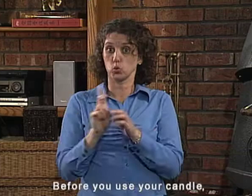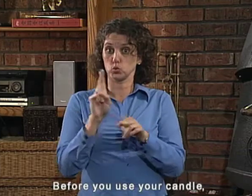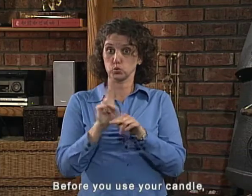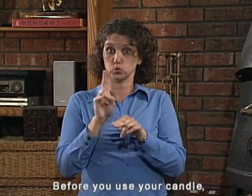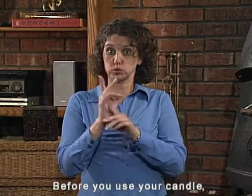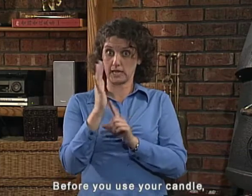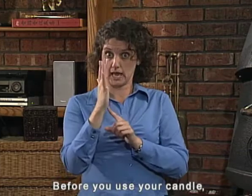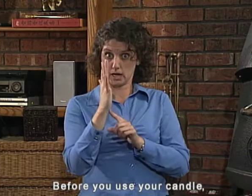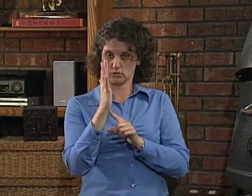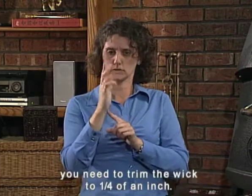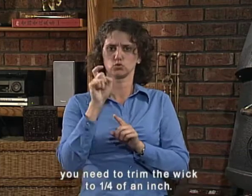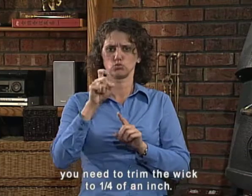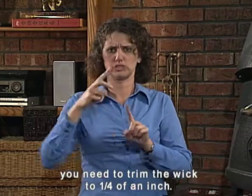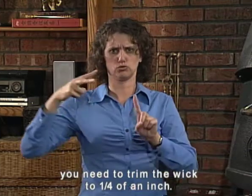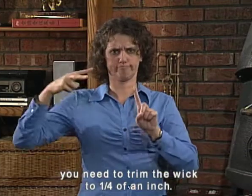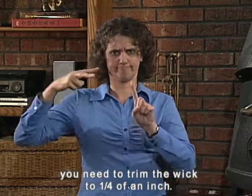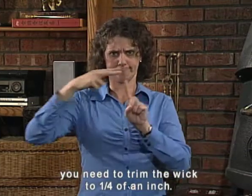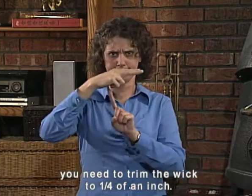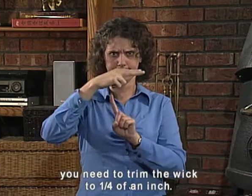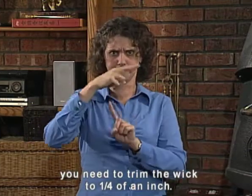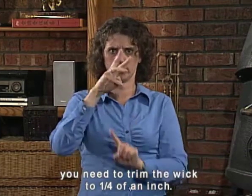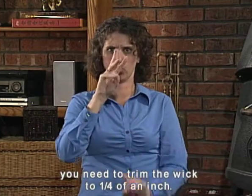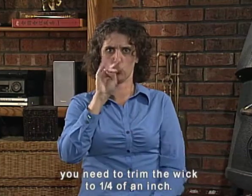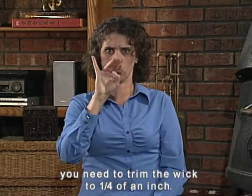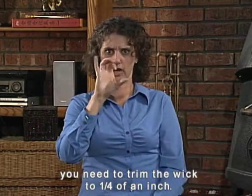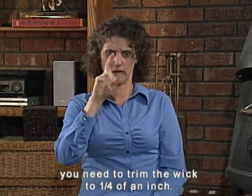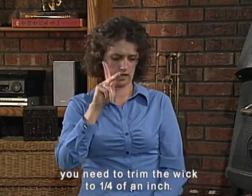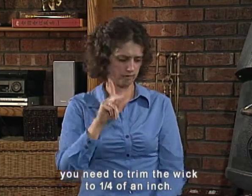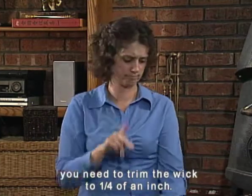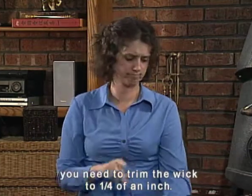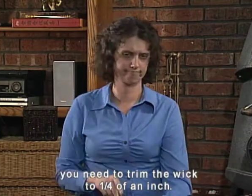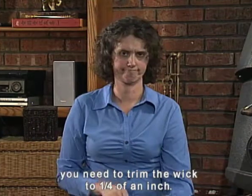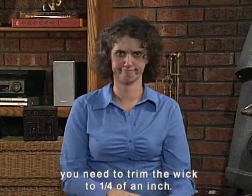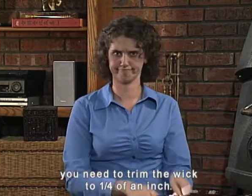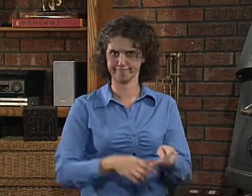Before you use your candle, you need to trim the wick to 1/4 of an inch.